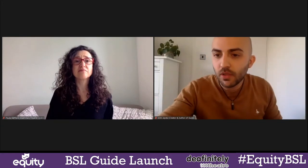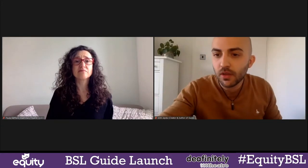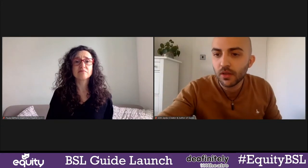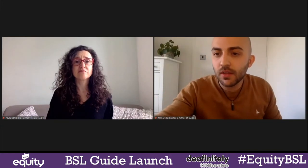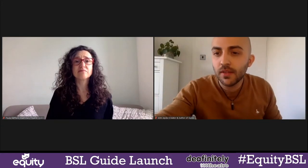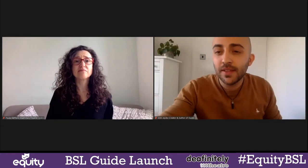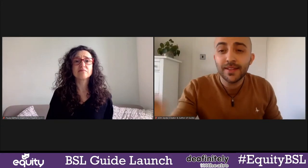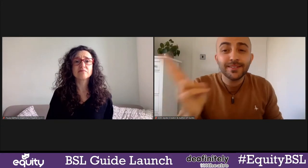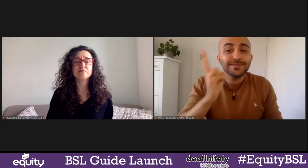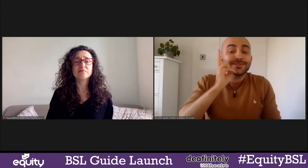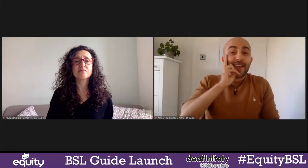occurring today?